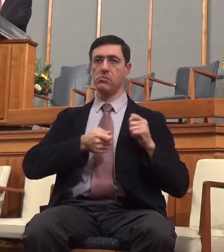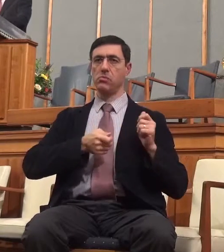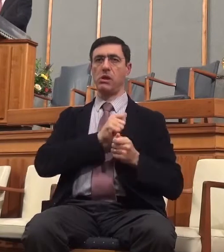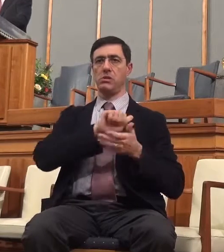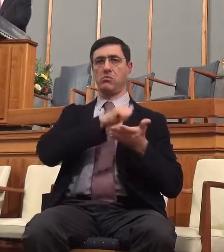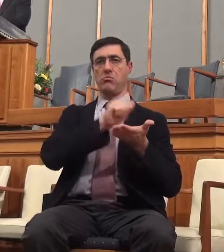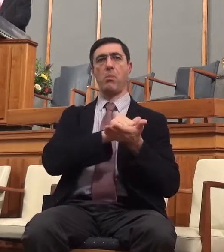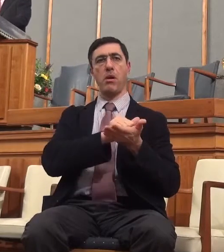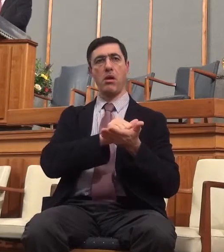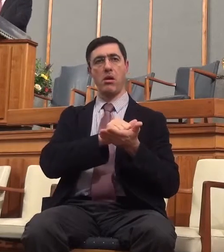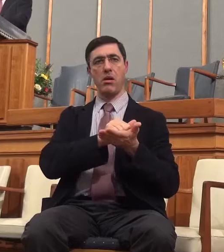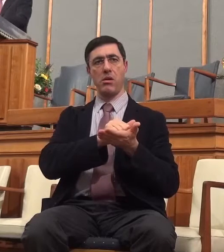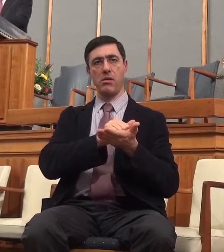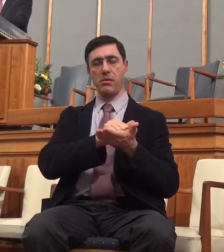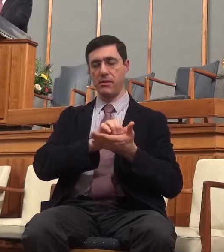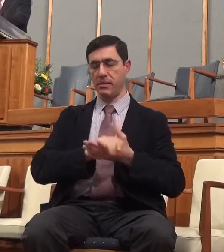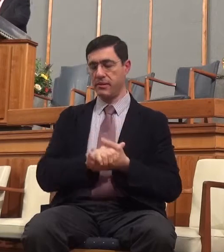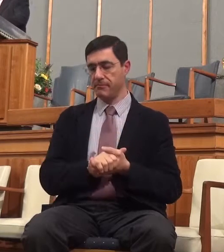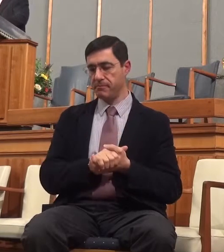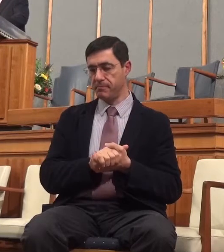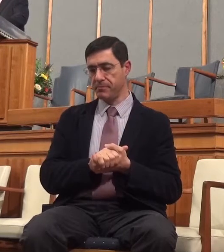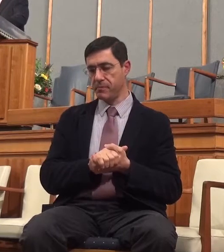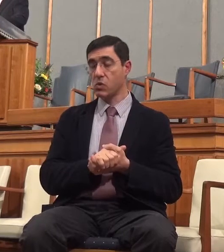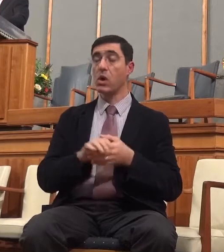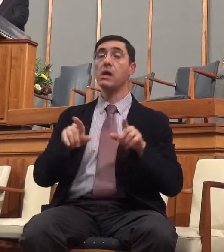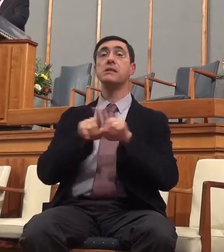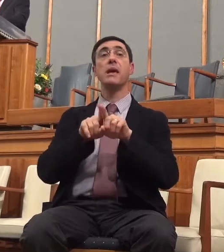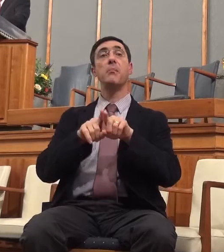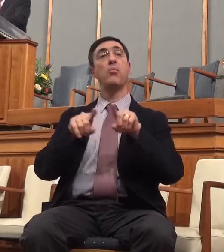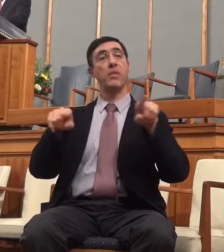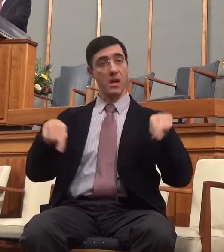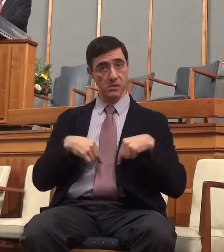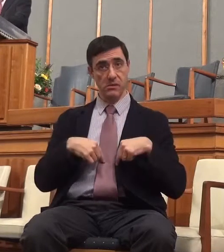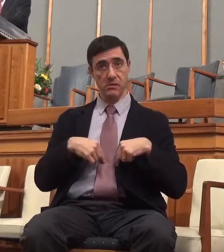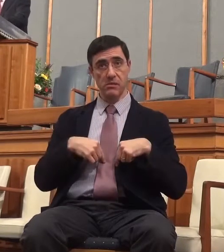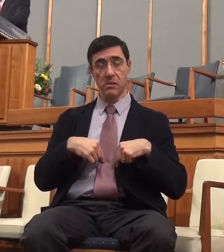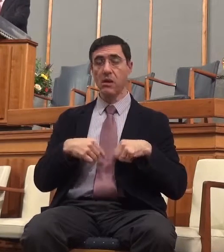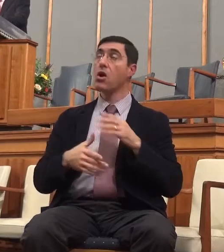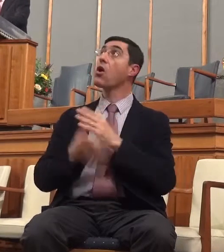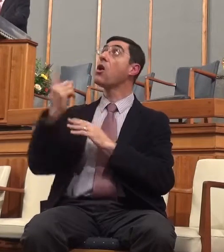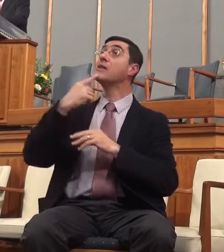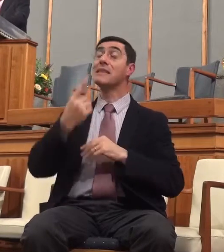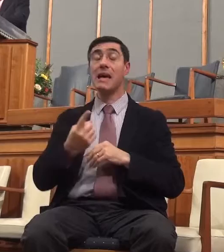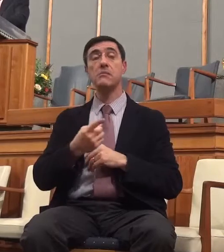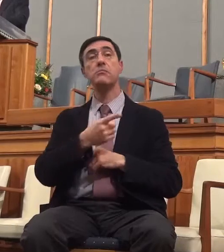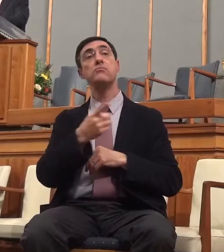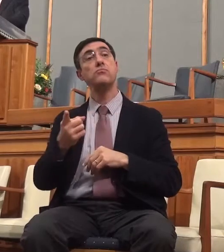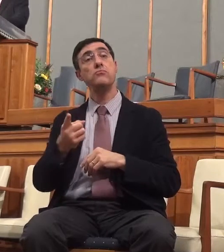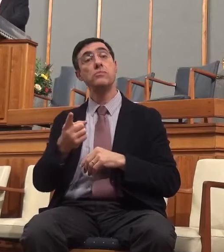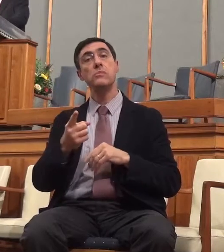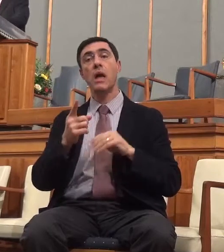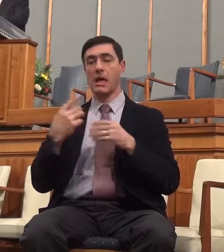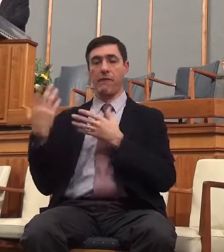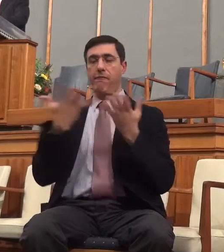Christ, repent of your sin, yield your life to me, and you do, and your life is